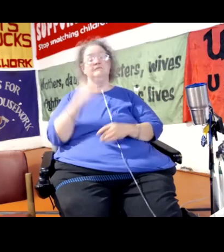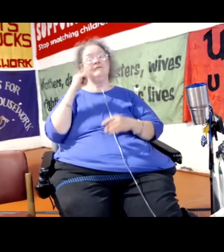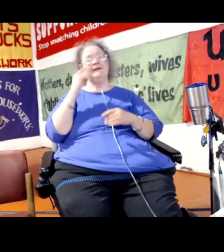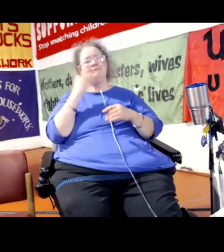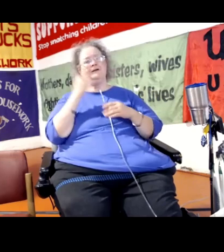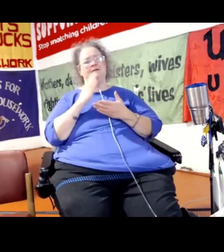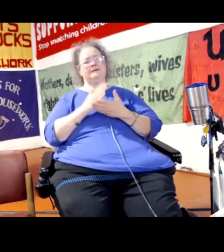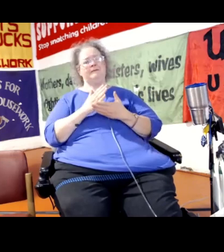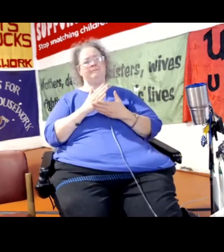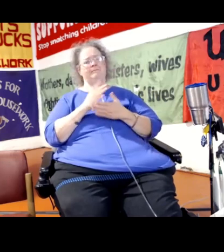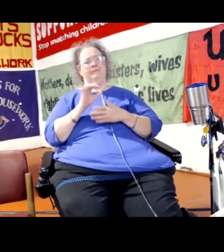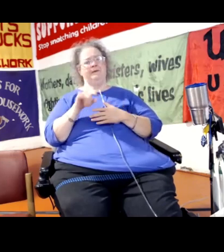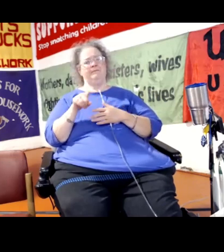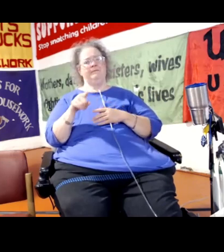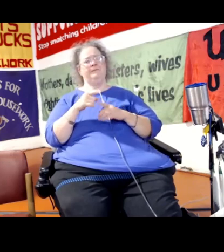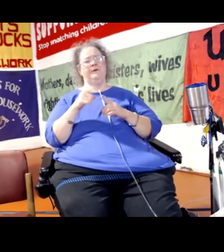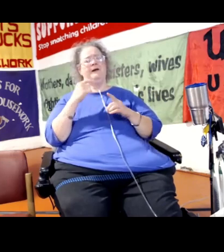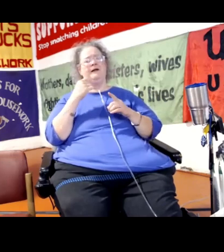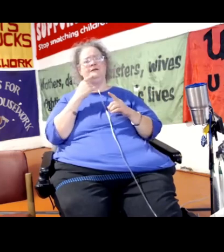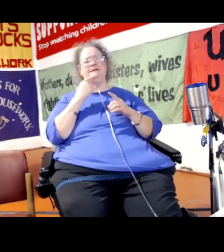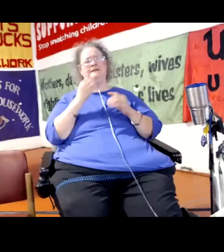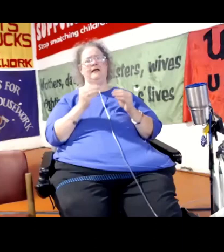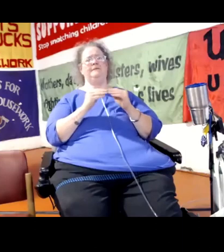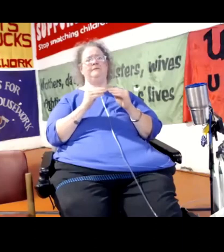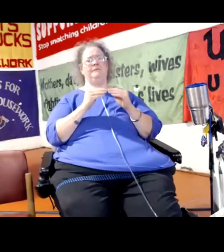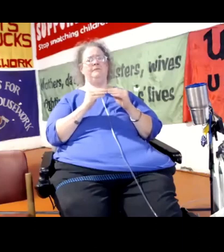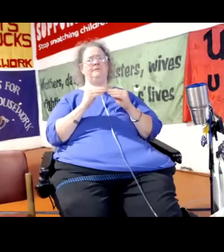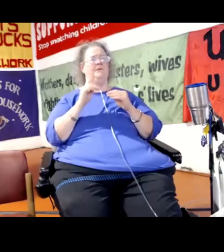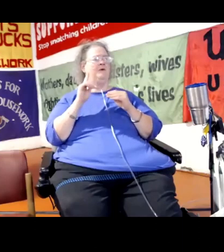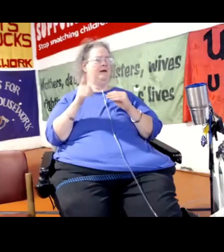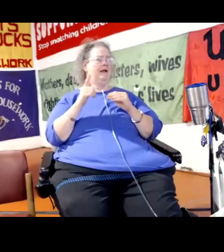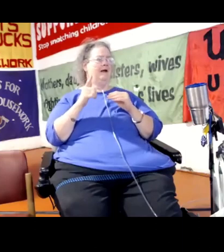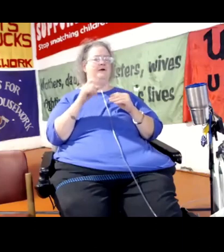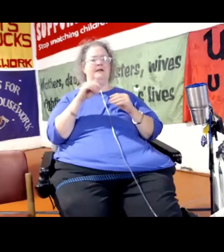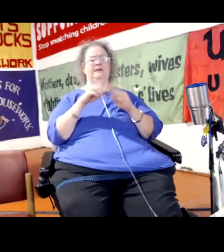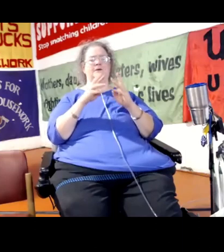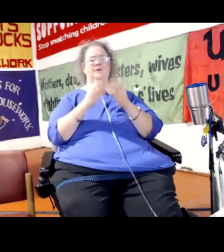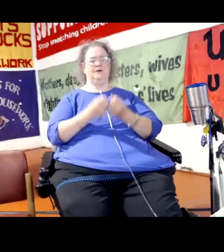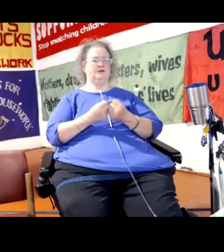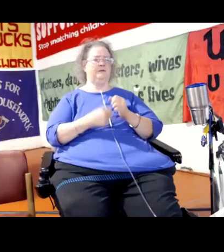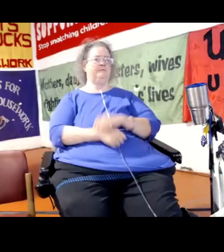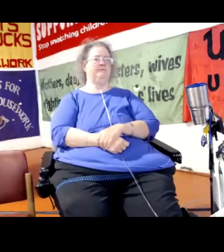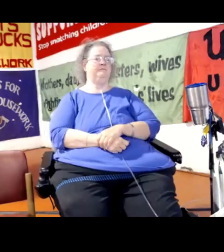there are many more, and maybe I can say some more things in the workshop. Okay.